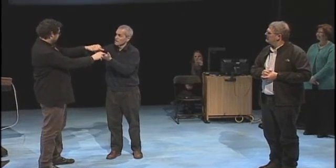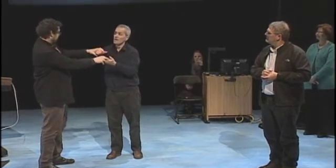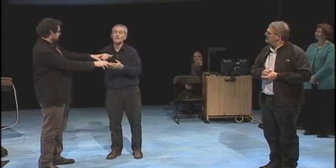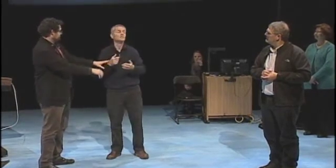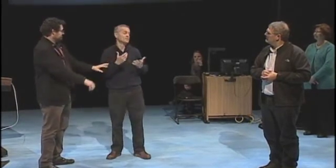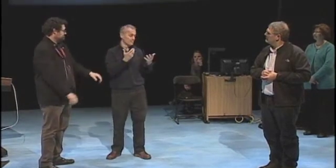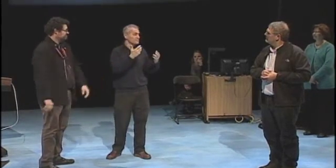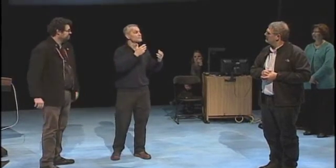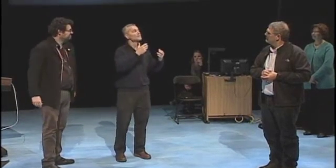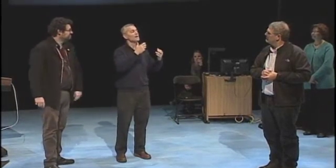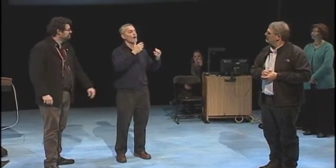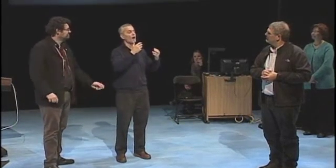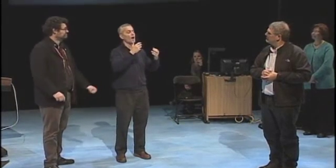No, I didn't have to pay for it.